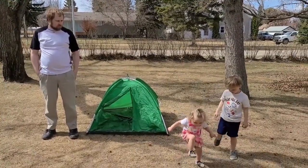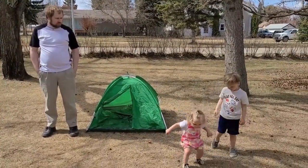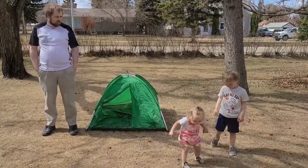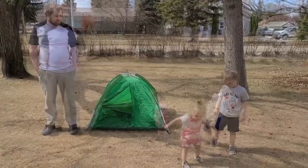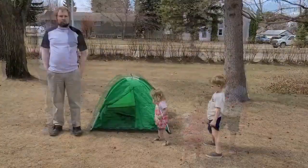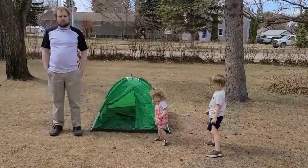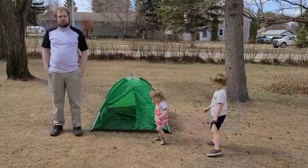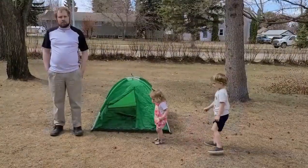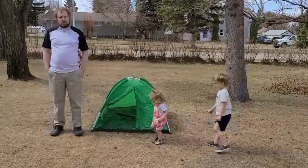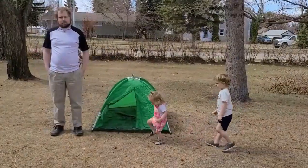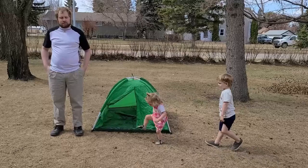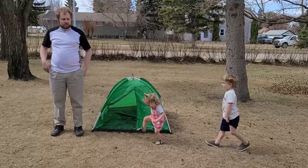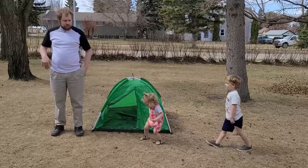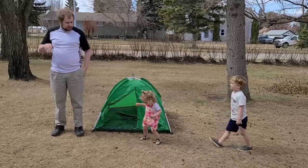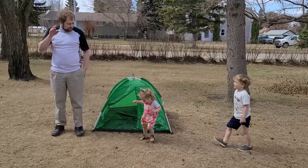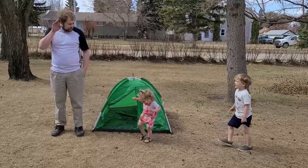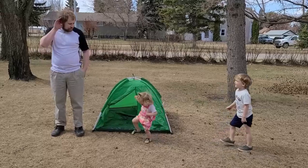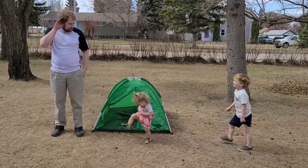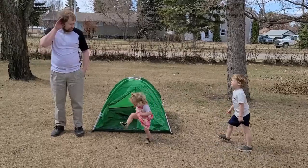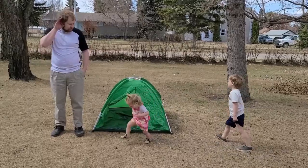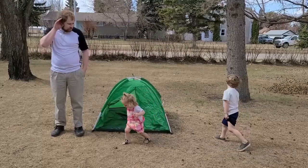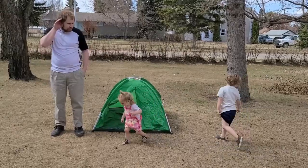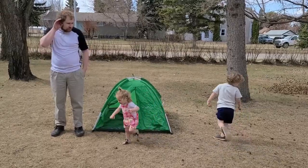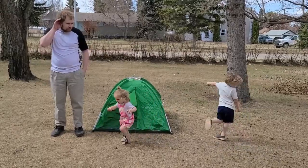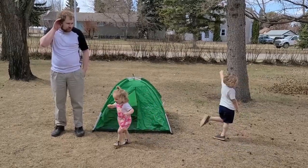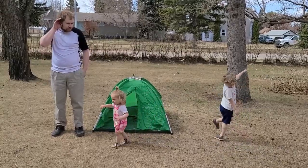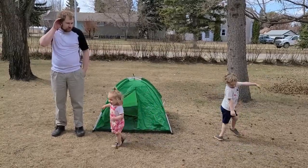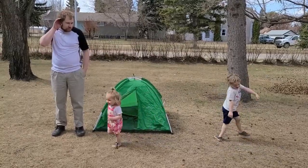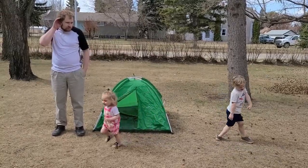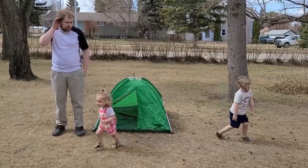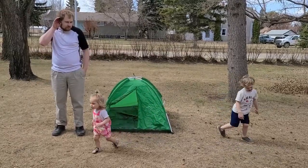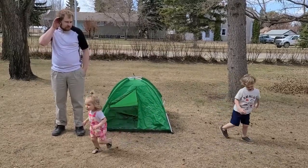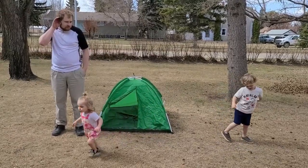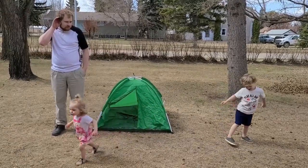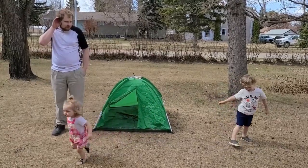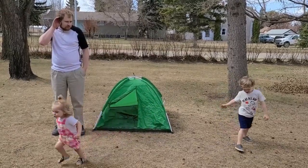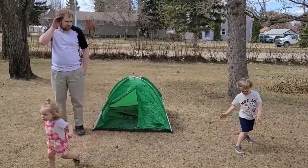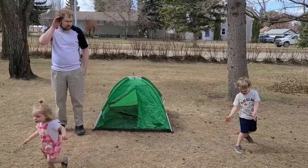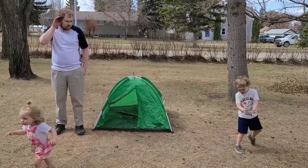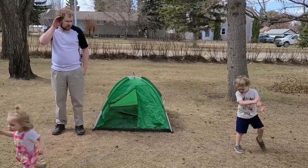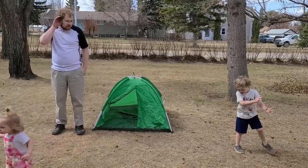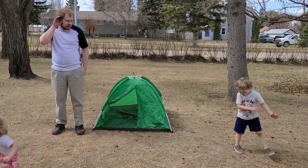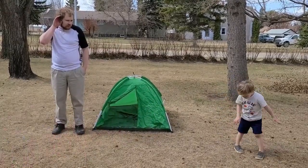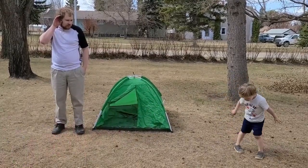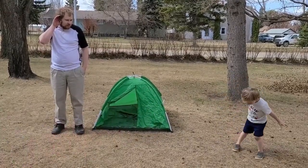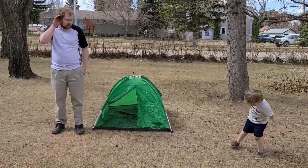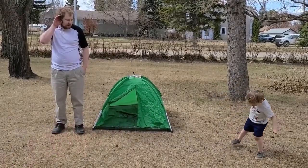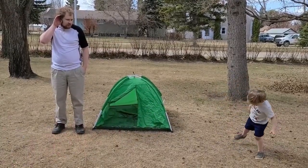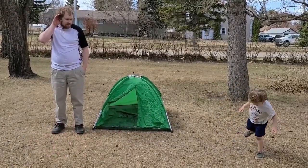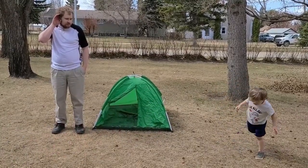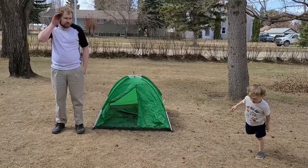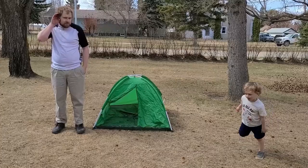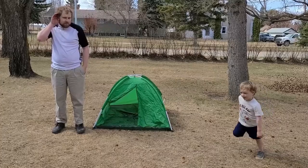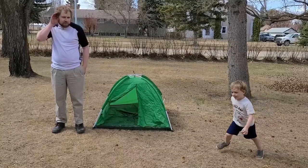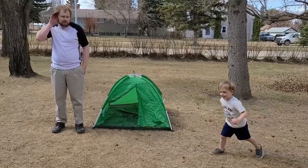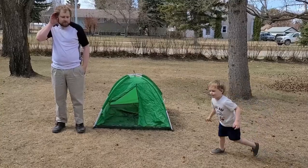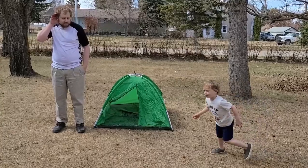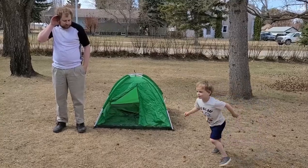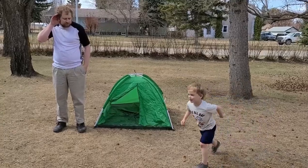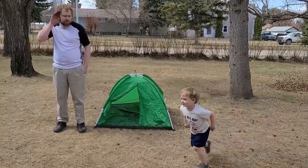anyway? God heard the people's growling tummies, and he heard their complaining, too. But he still loved them, and he gave them a new